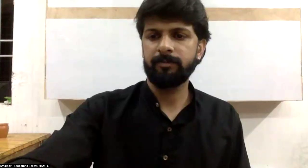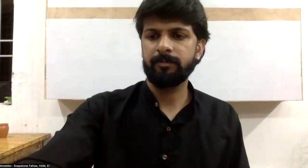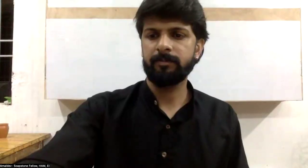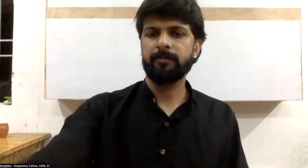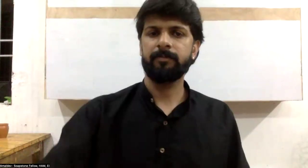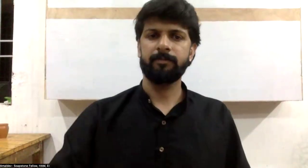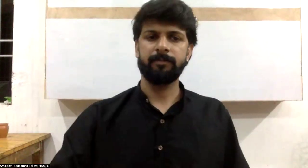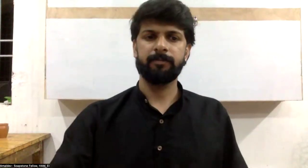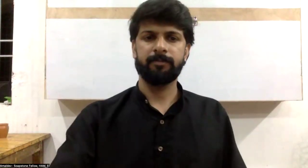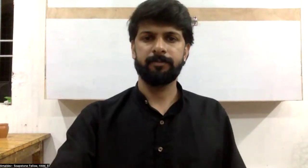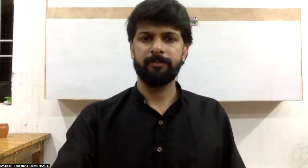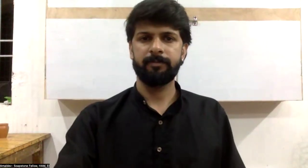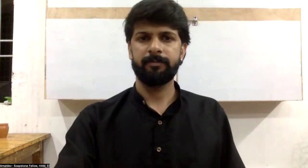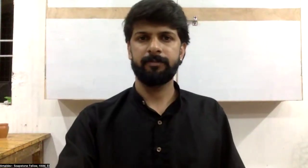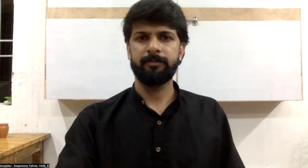spotlighted, please?